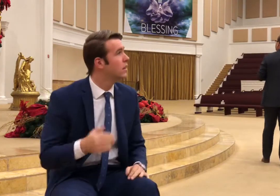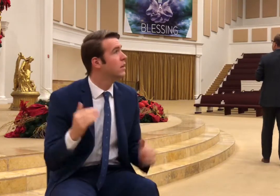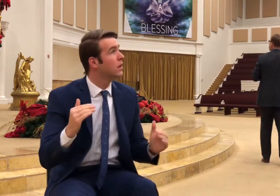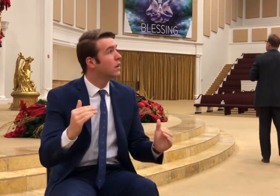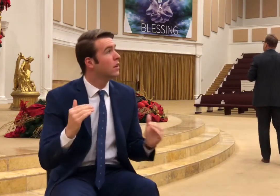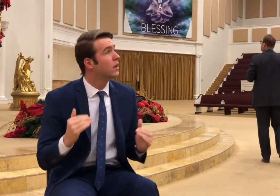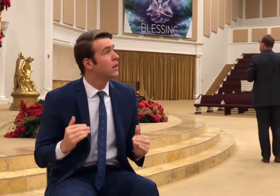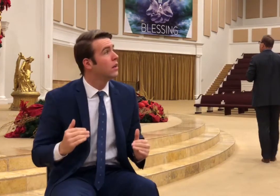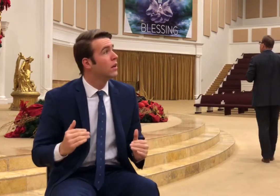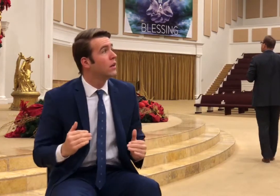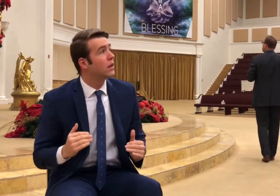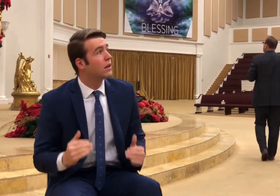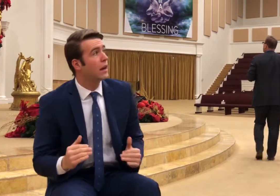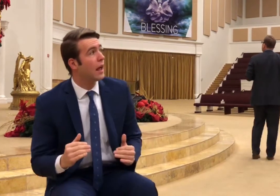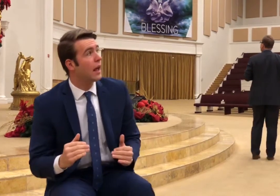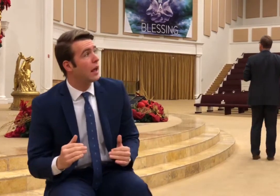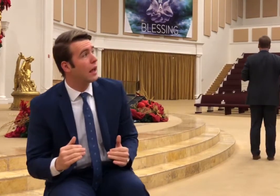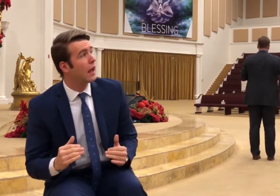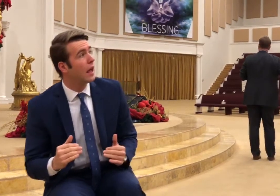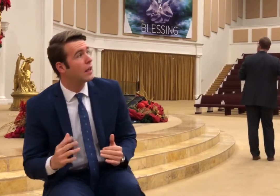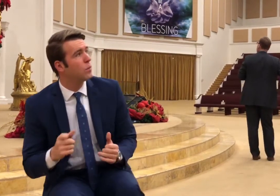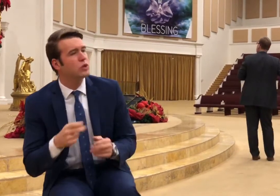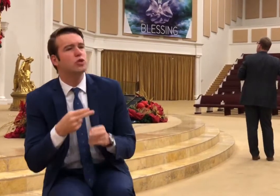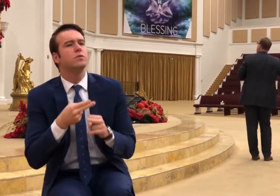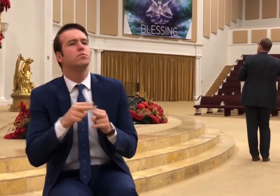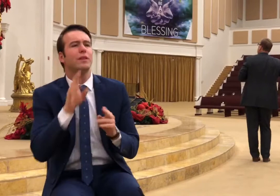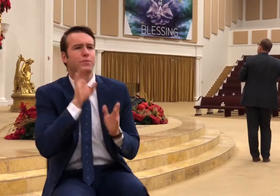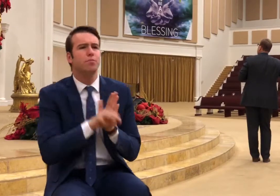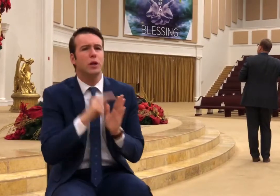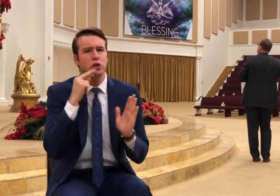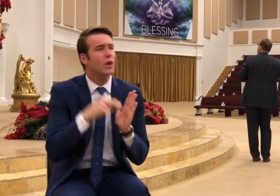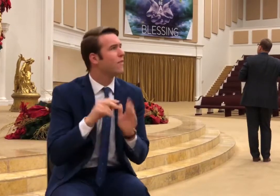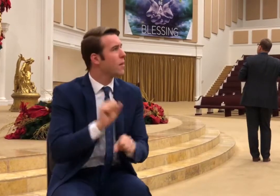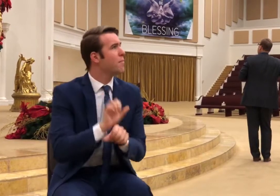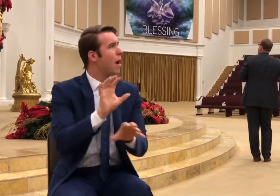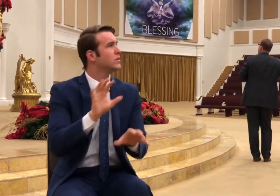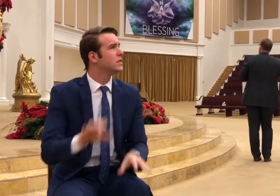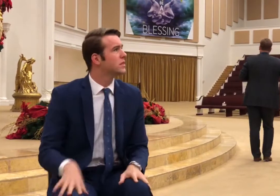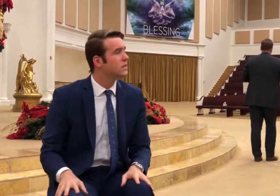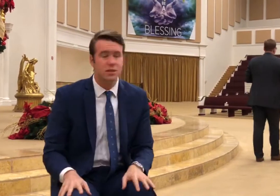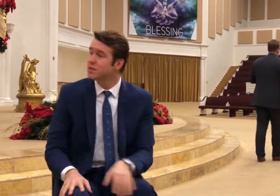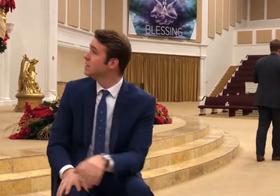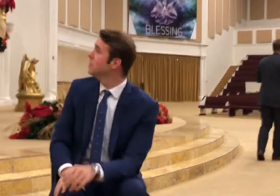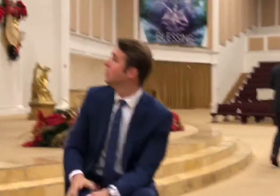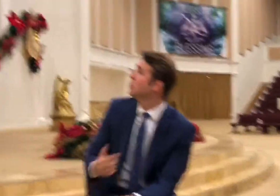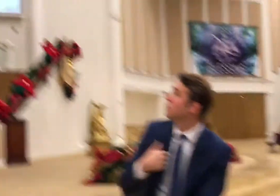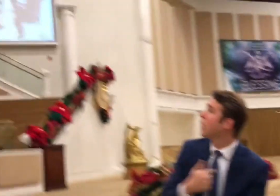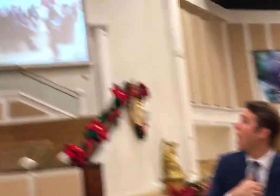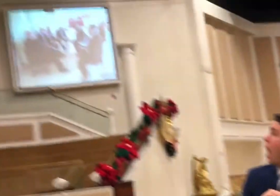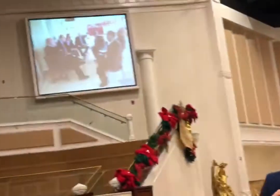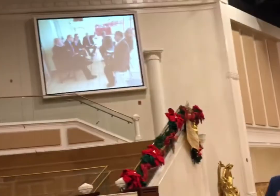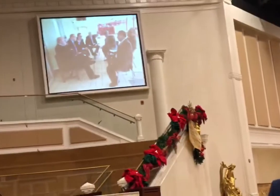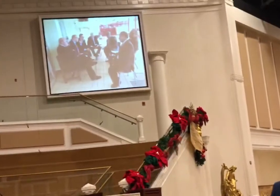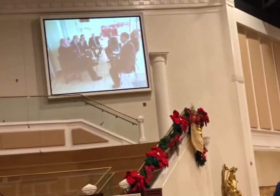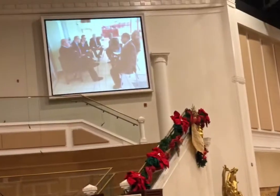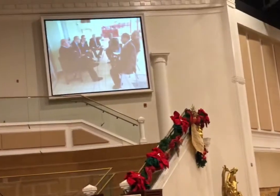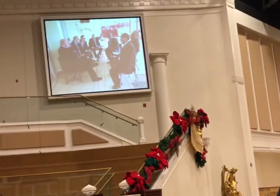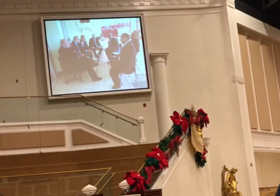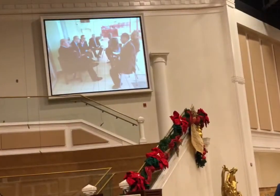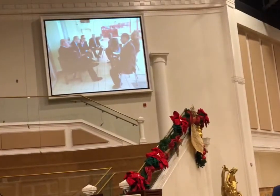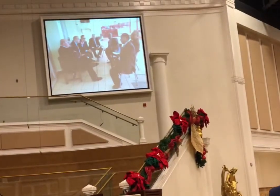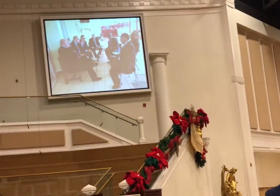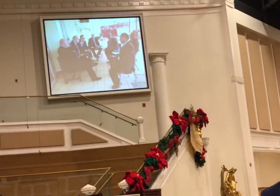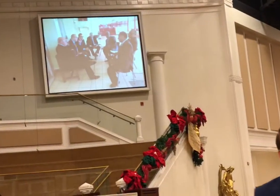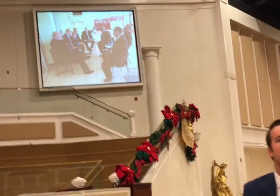the next slide. I just wanted to let you get a little picture of the mountains there. We arrived in our first day after